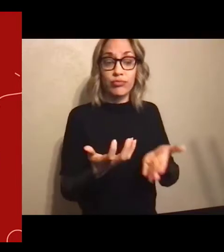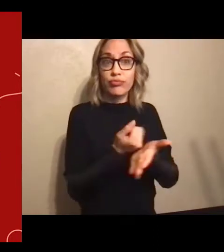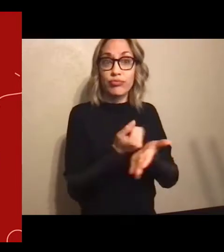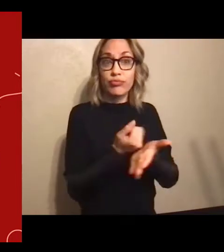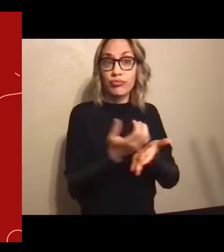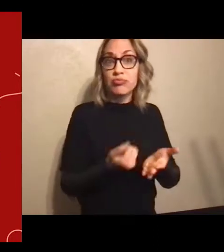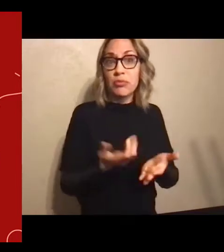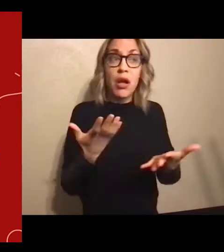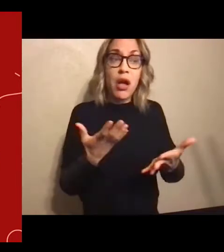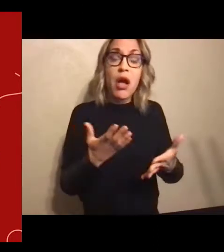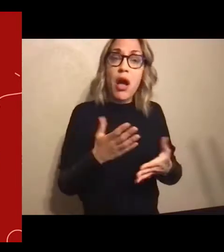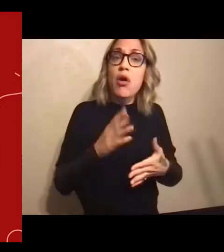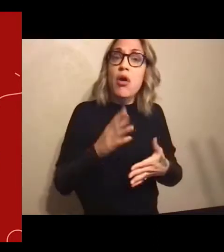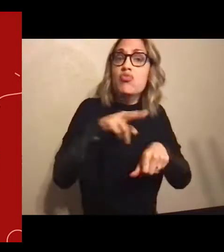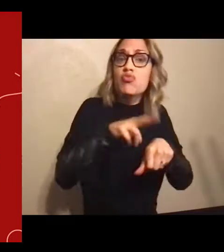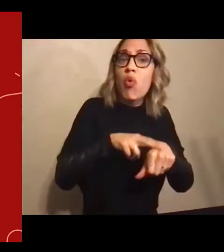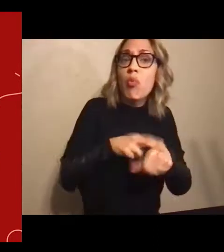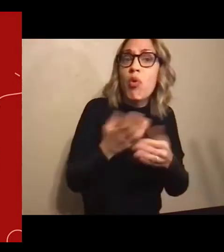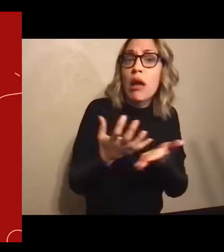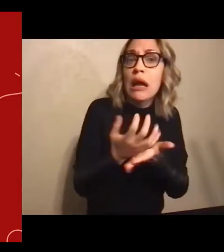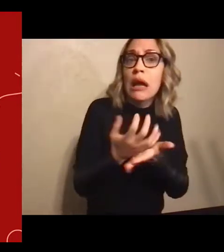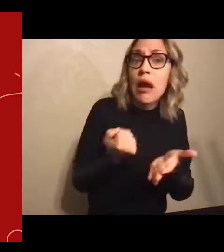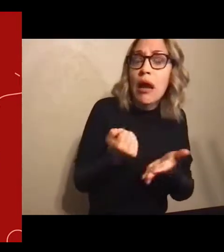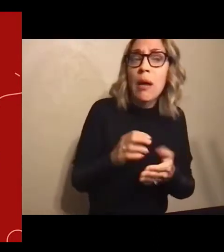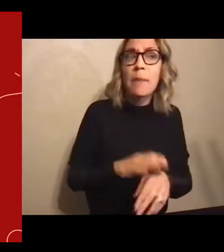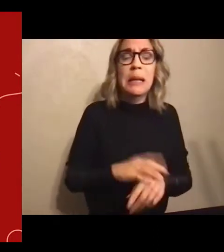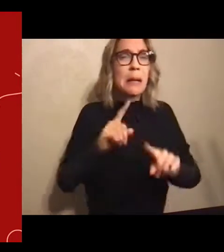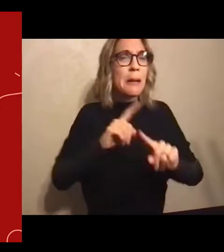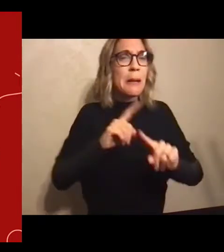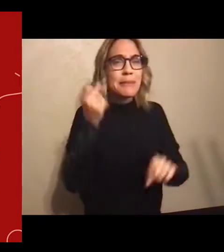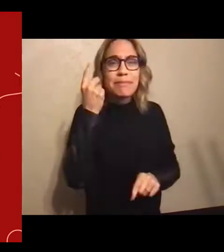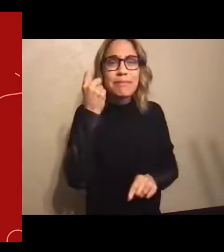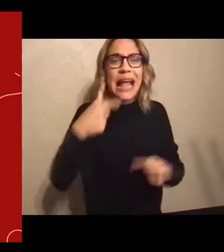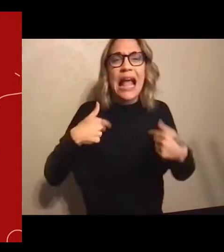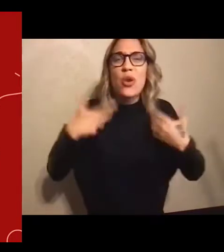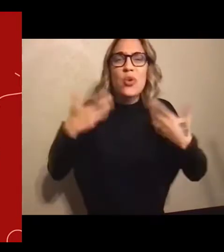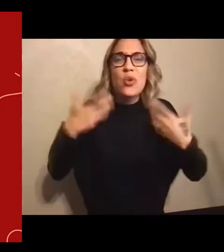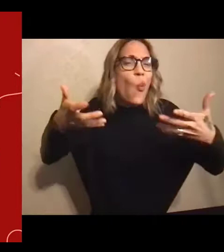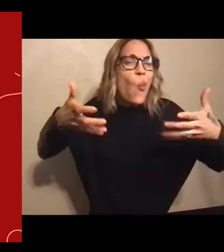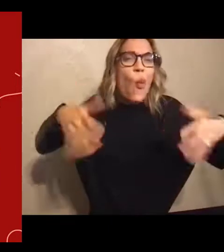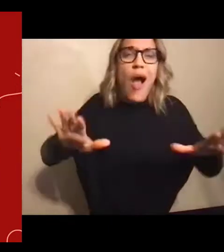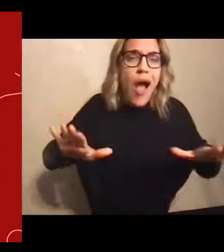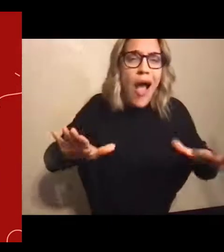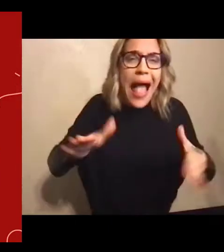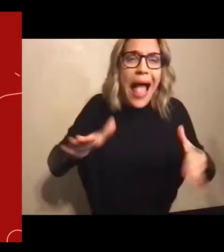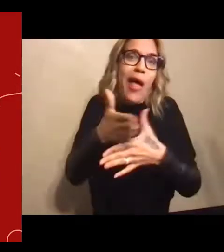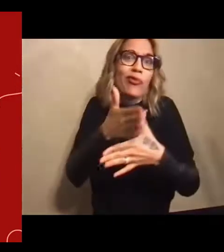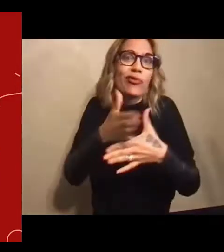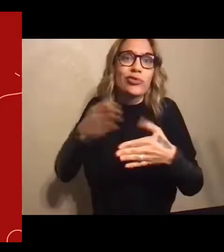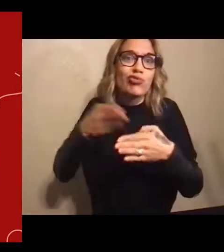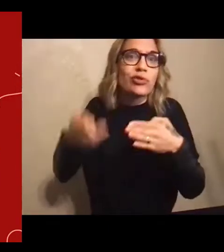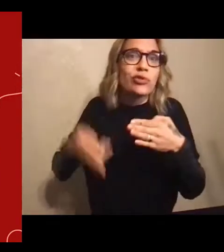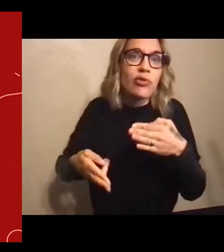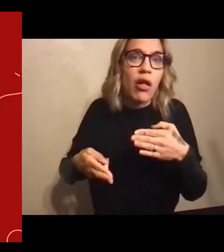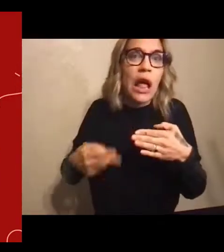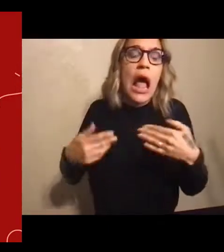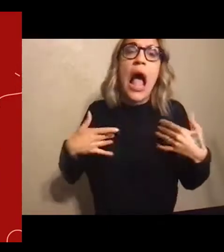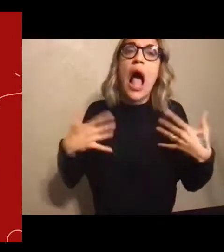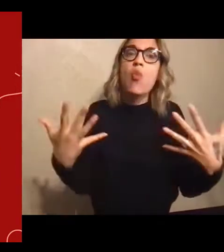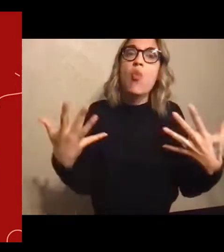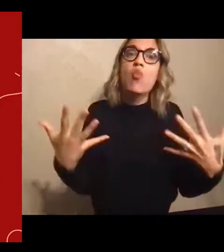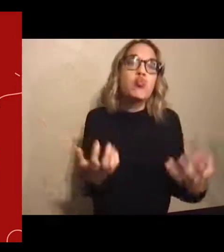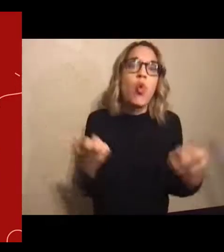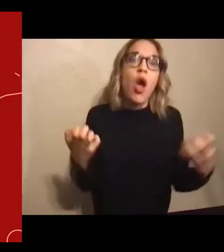Now, starting out, I had a pretty normal income, but I didn't